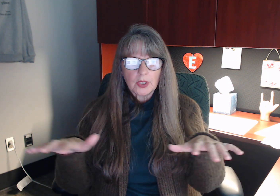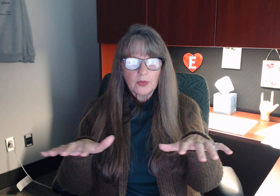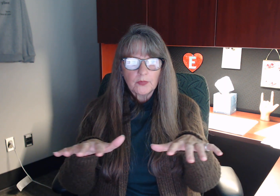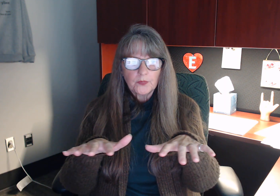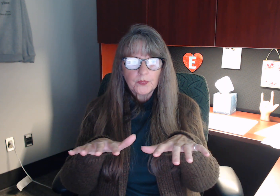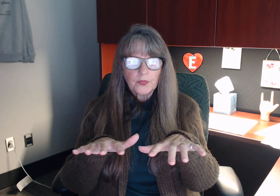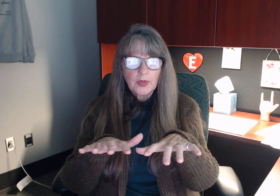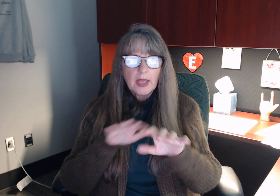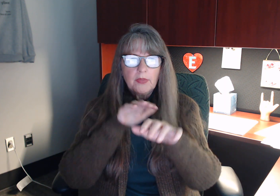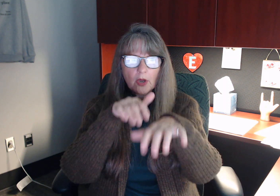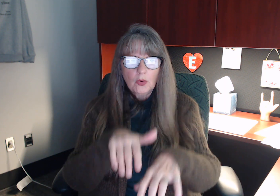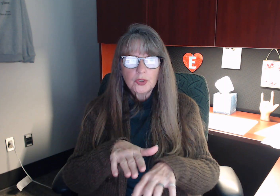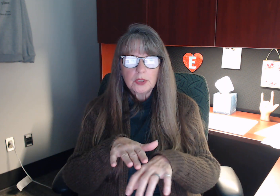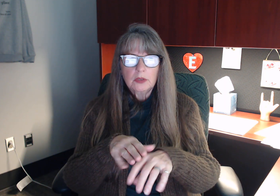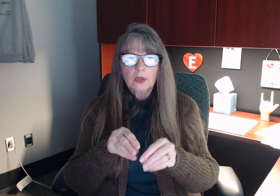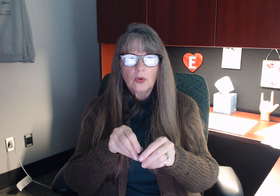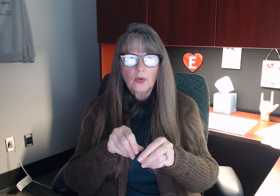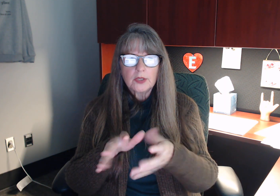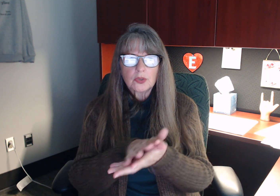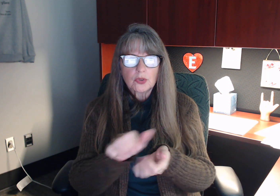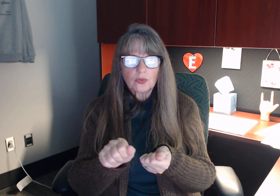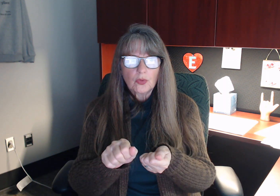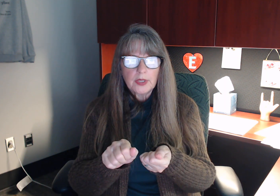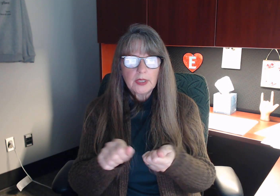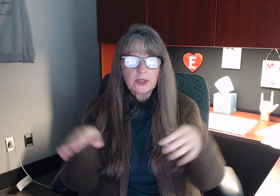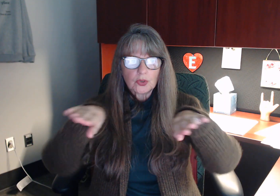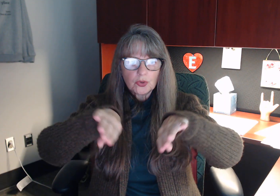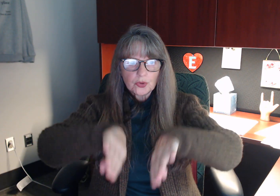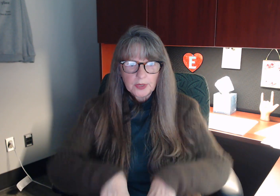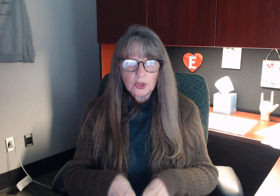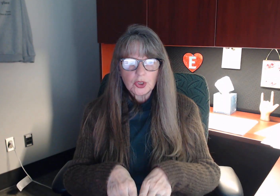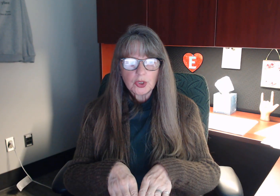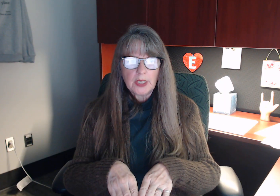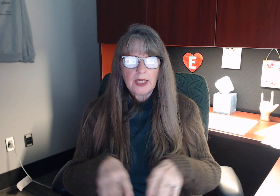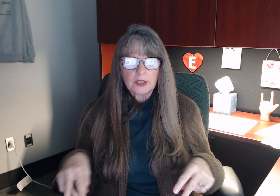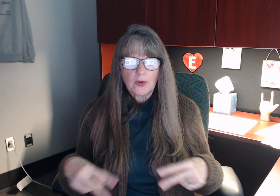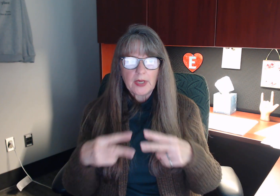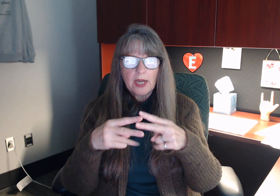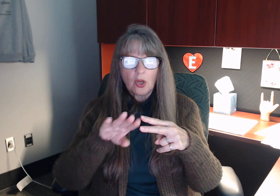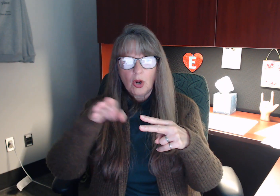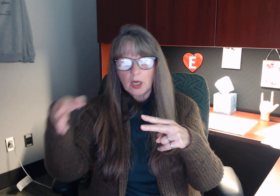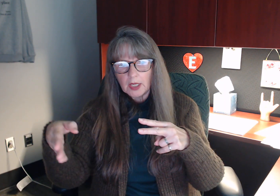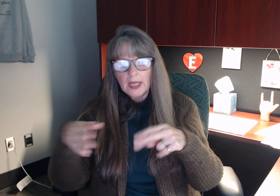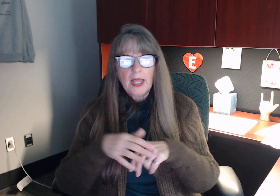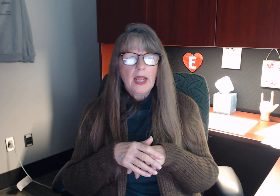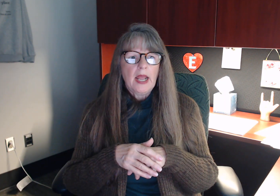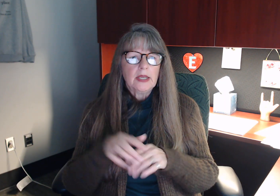other and the ocean crust is destroyed. It has a trench and it has a volcanic arc and